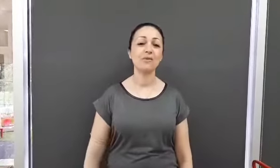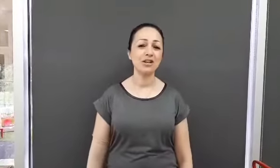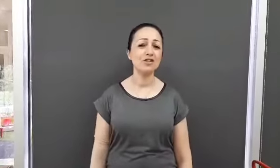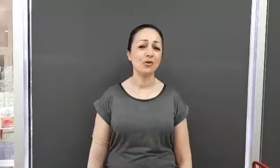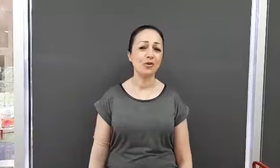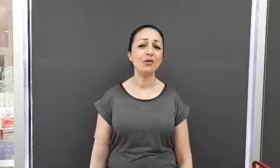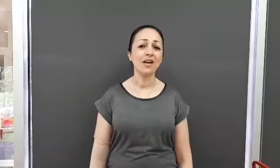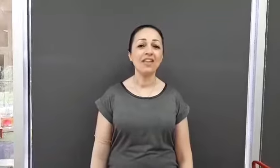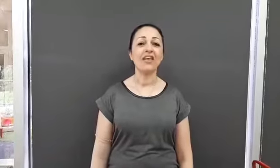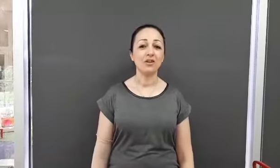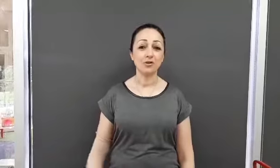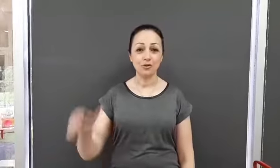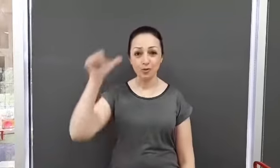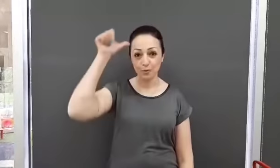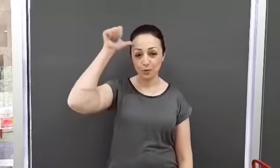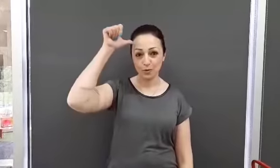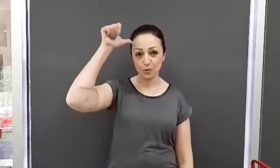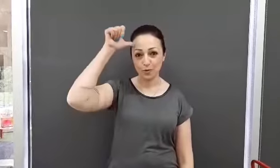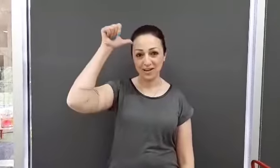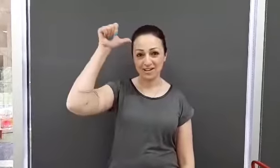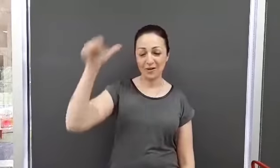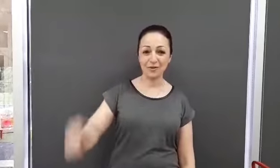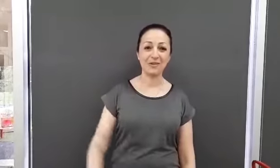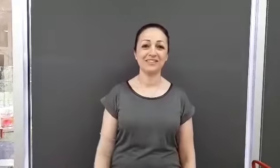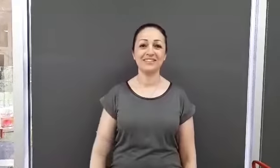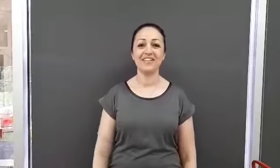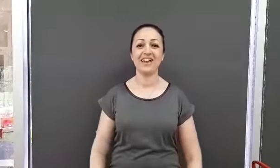pretty sure that you will already know. Okay,